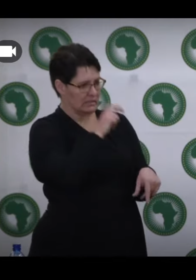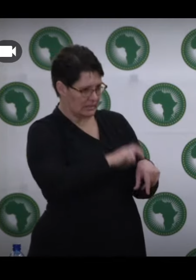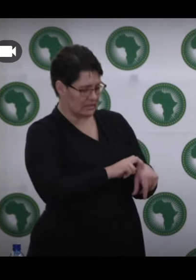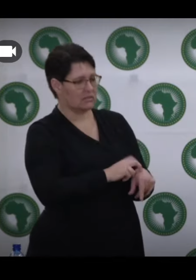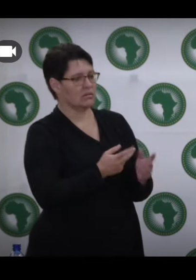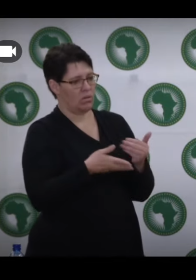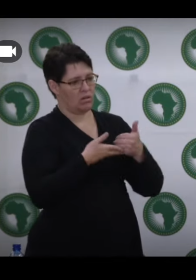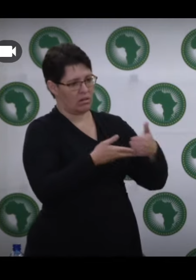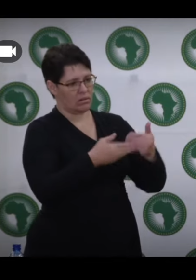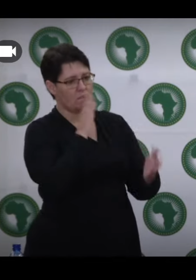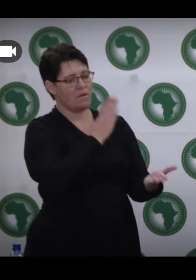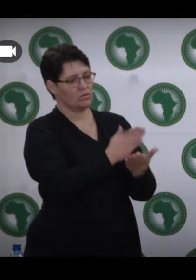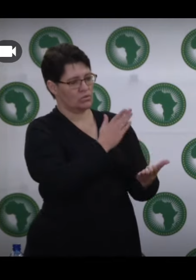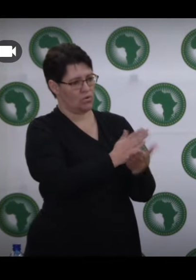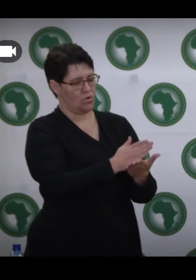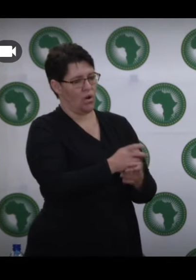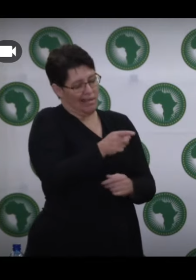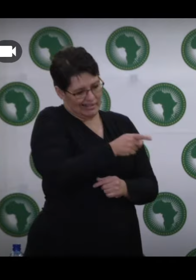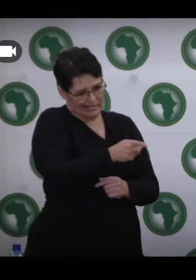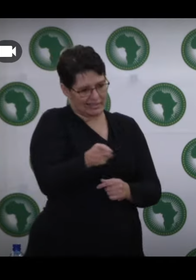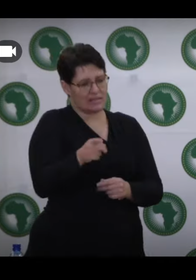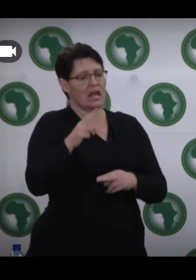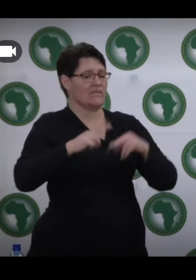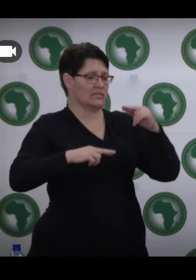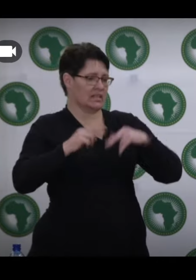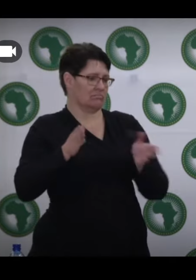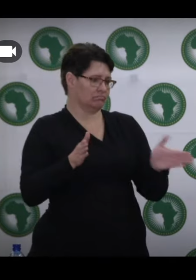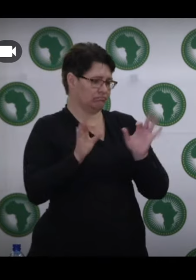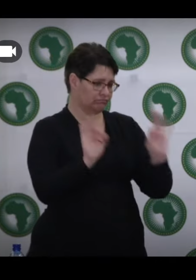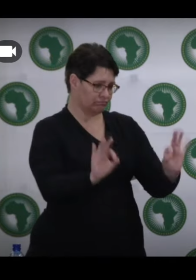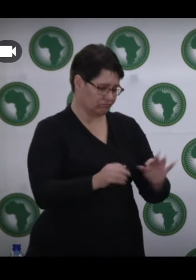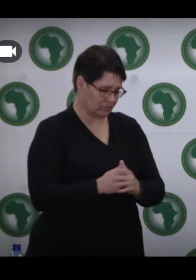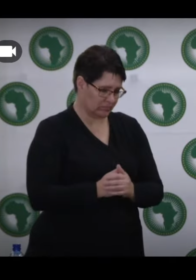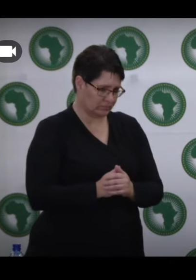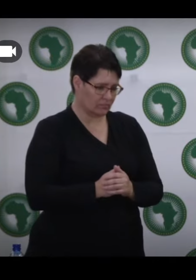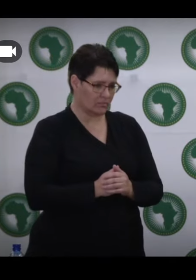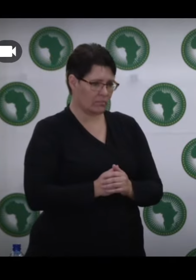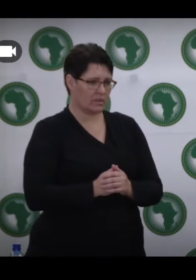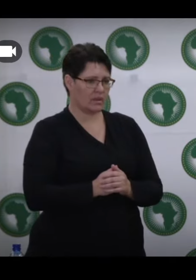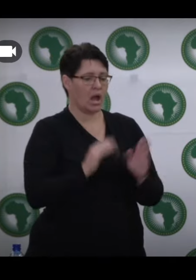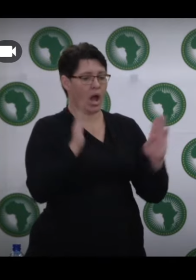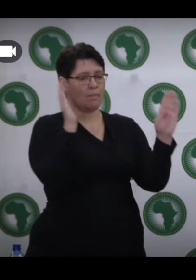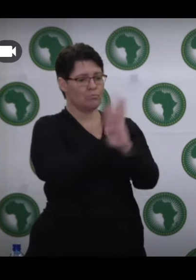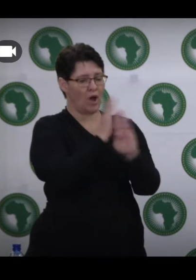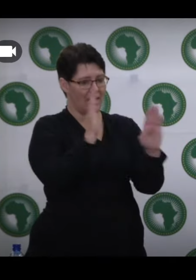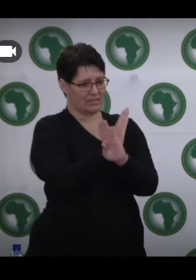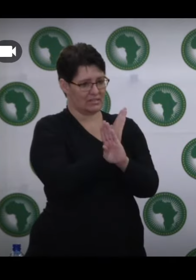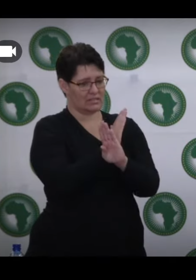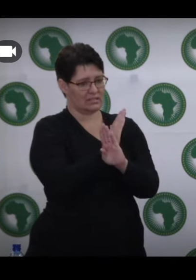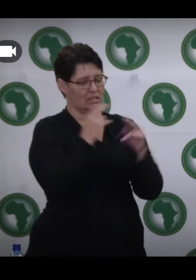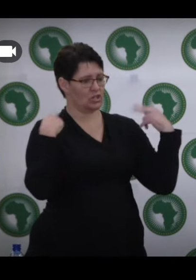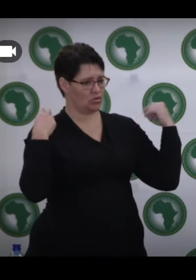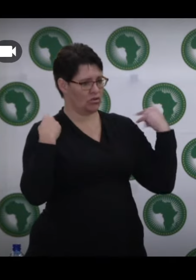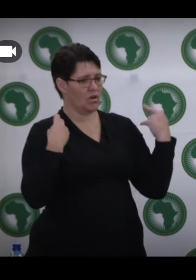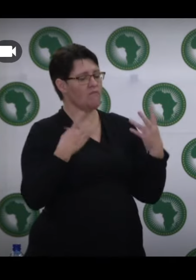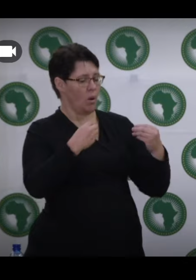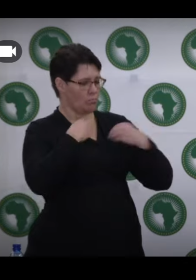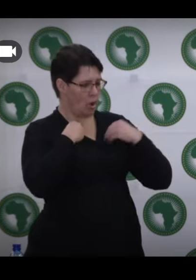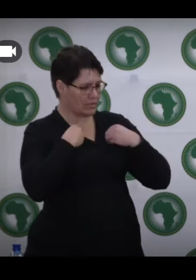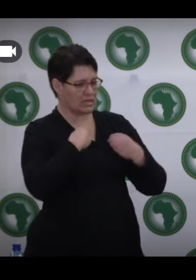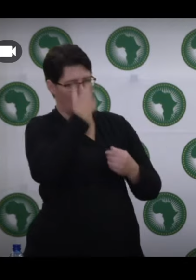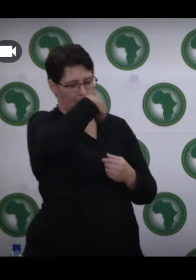have, and we will make sure that these are facilitated. Essential private security services for the protection of